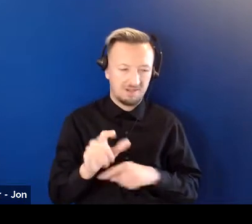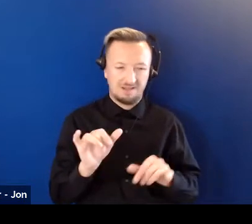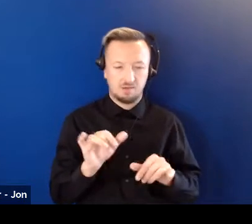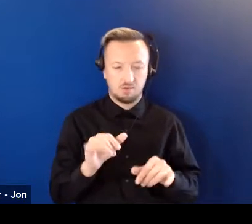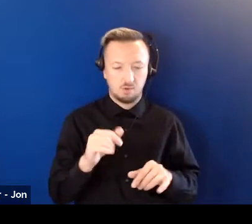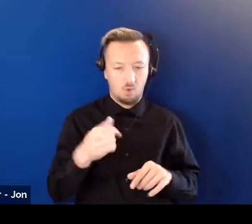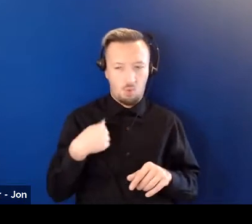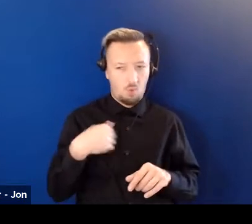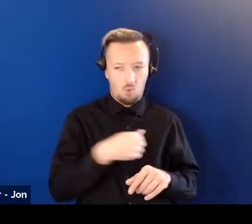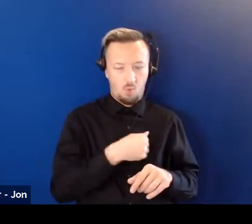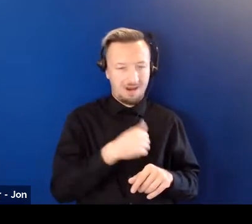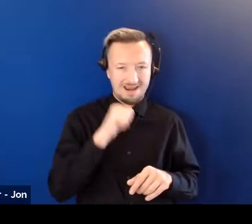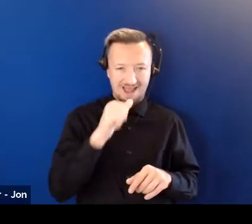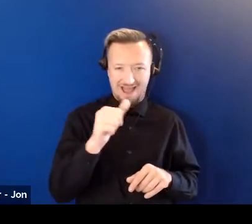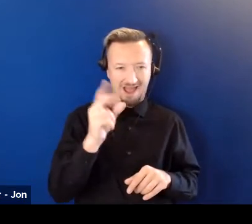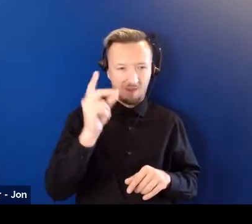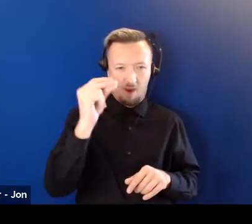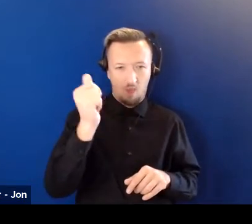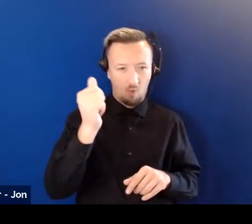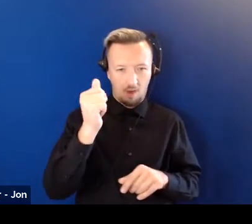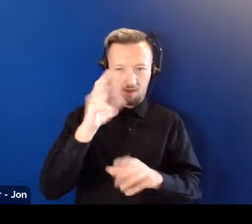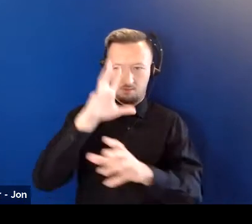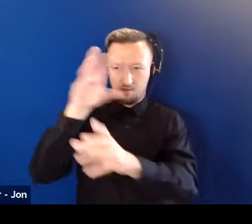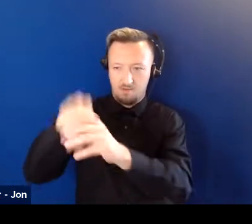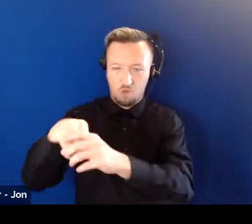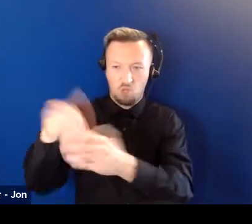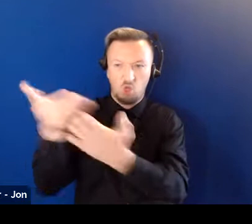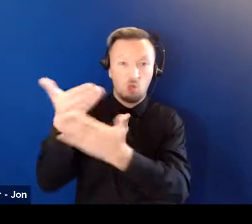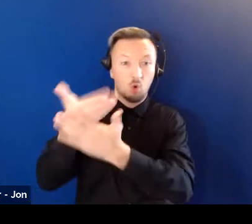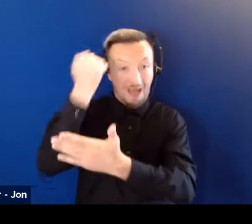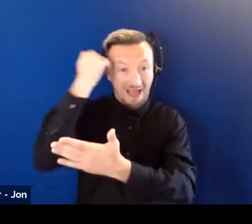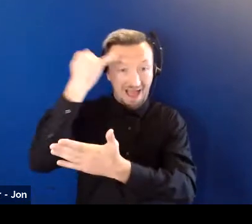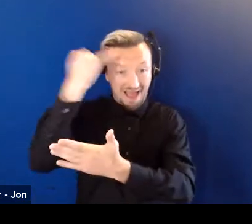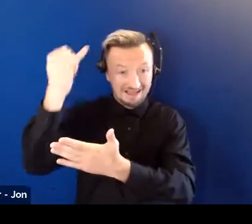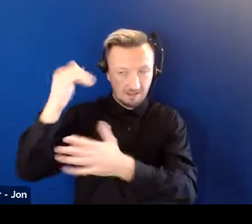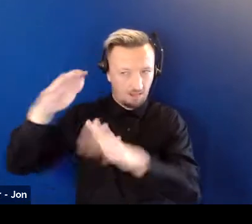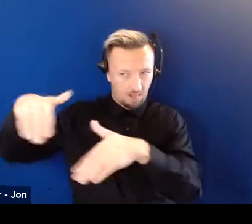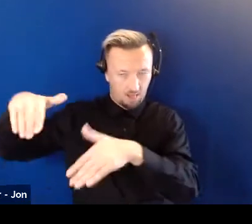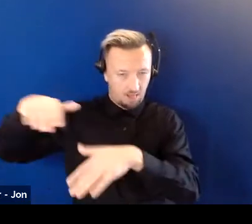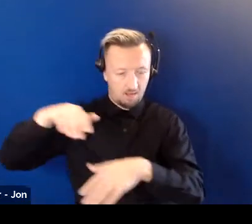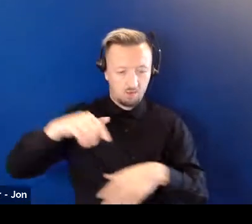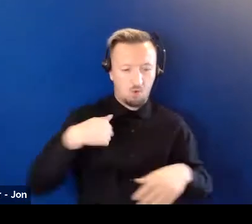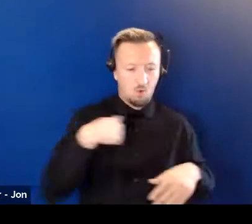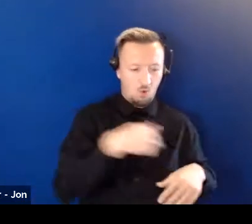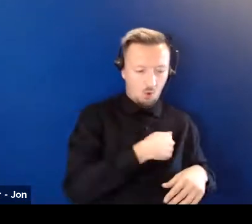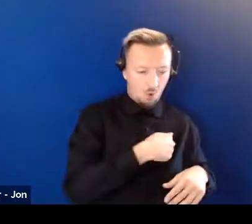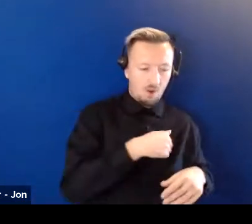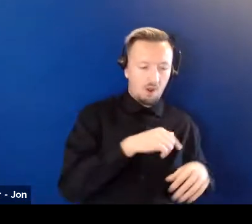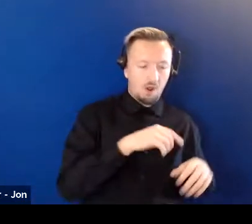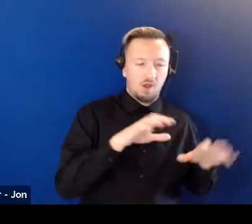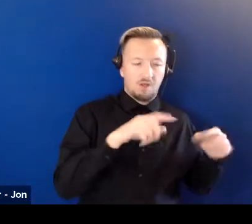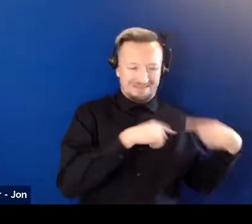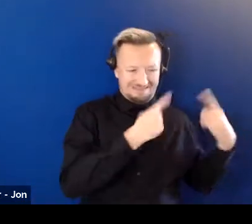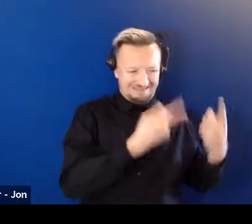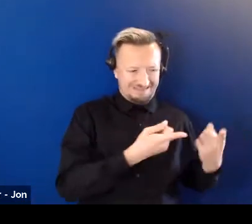intervention. It's an important role not only to show good results for the research project, but also to bring the